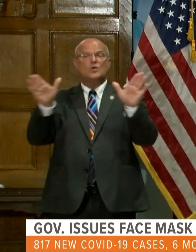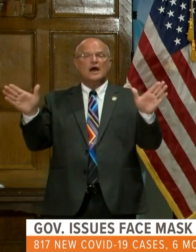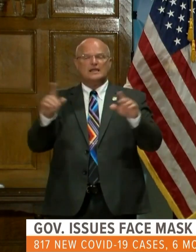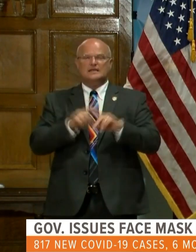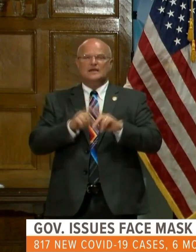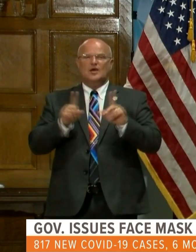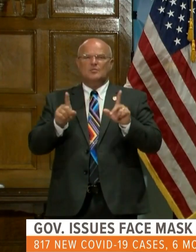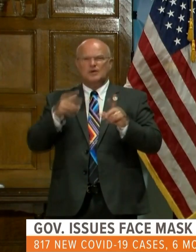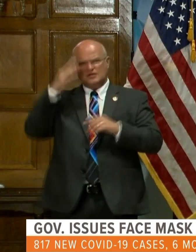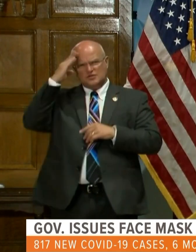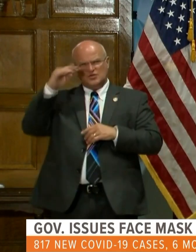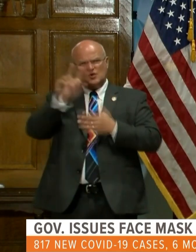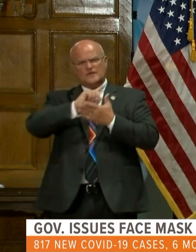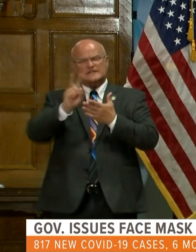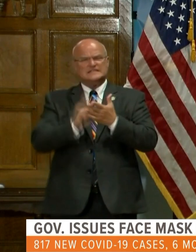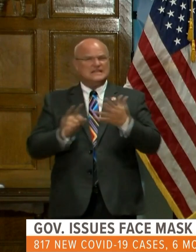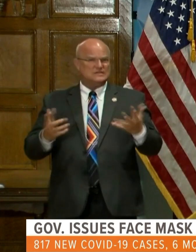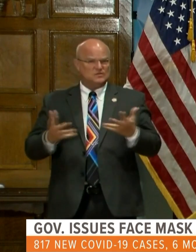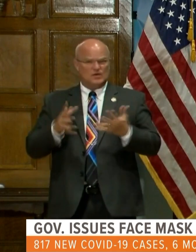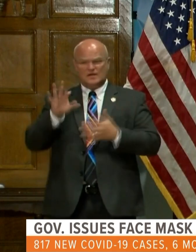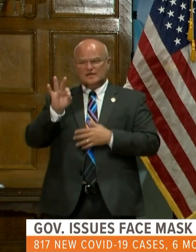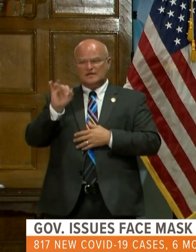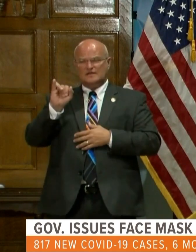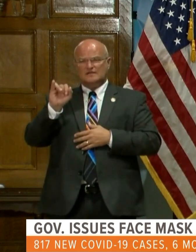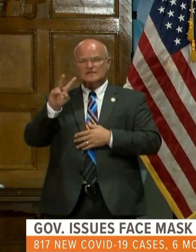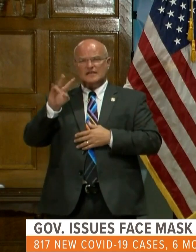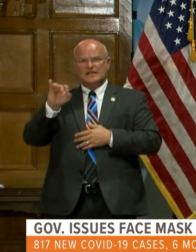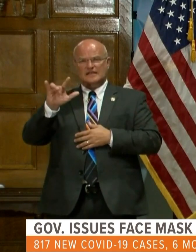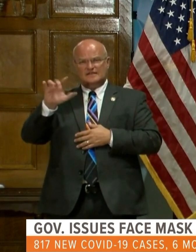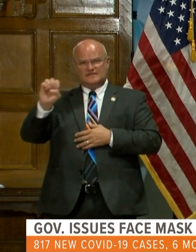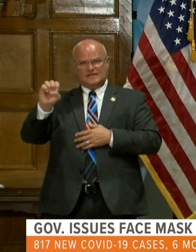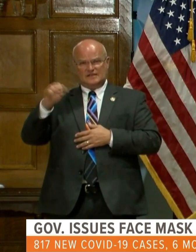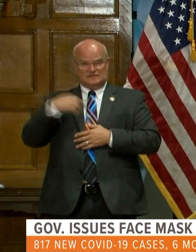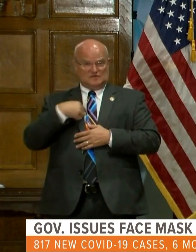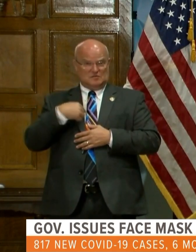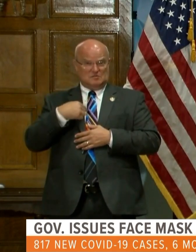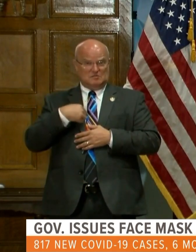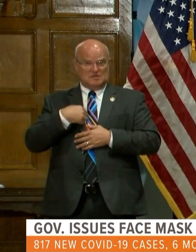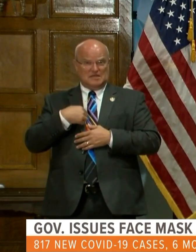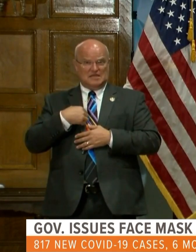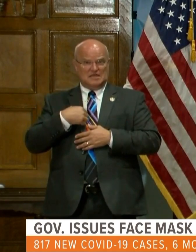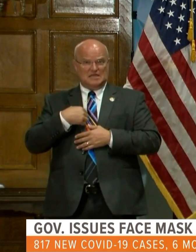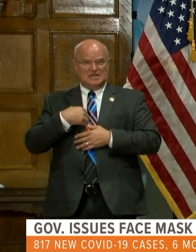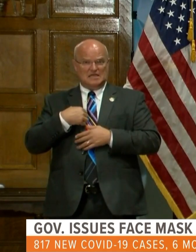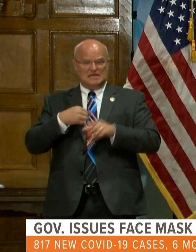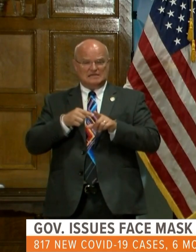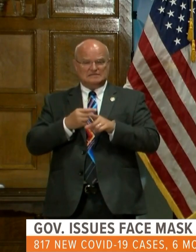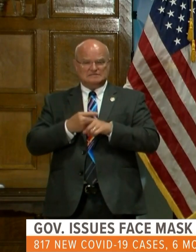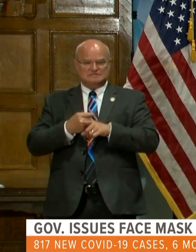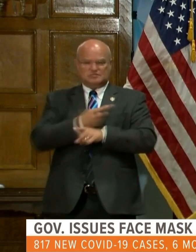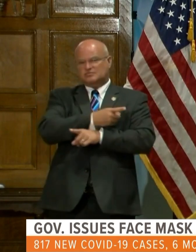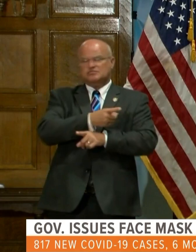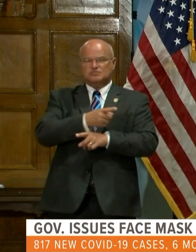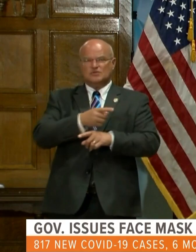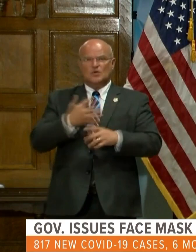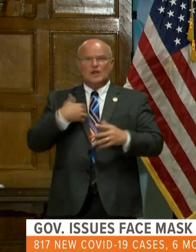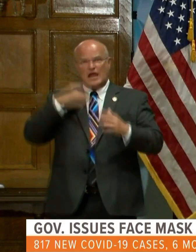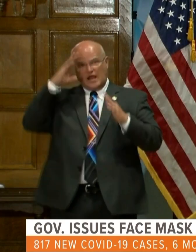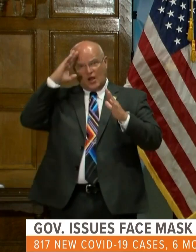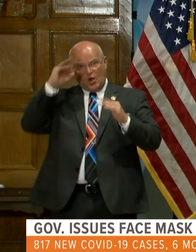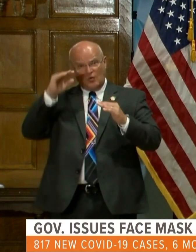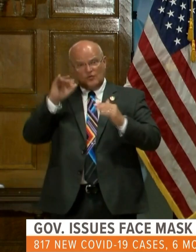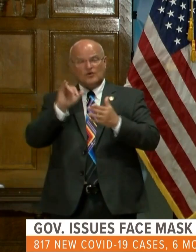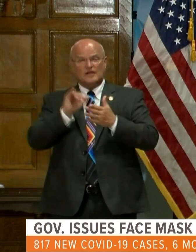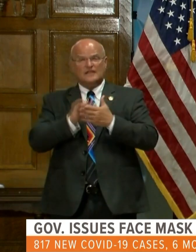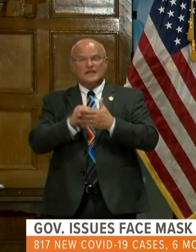But the design is, in Fayetteville, to me, got off the track at least as to what I hope